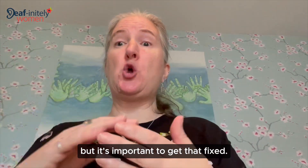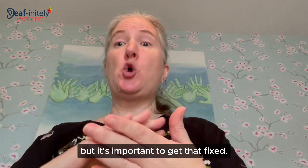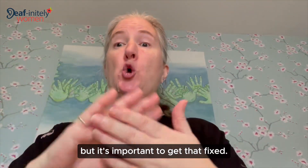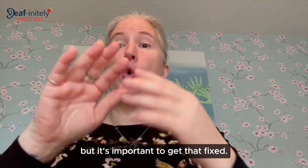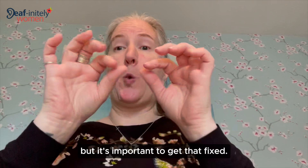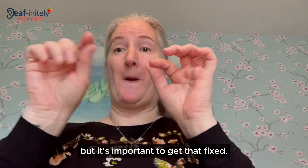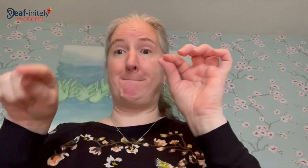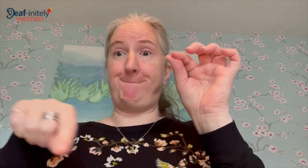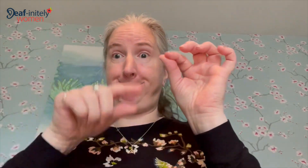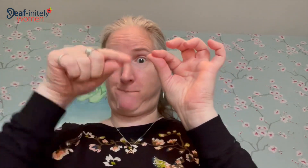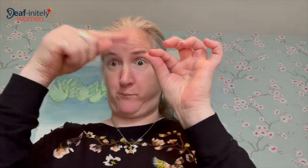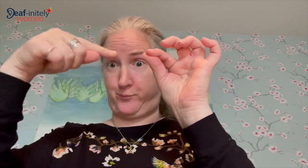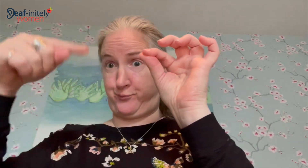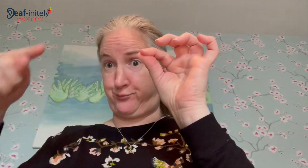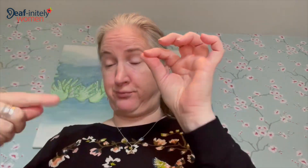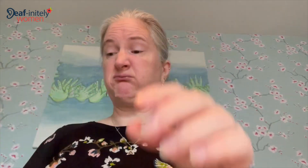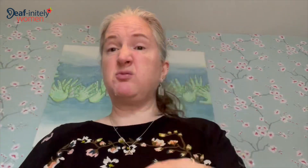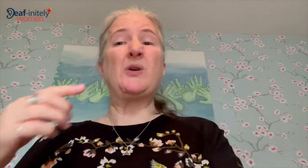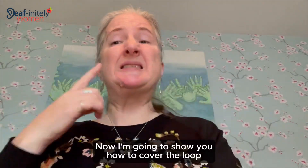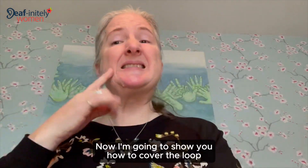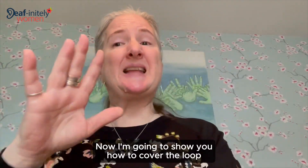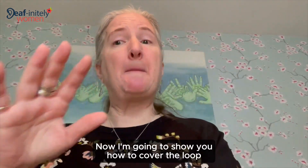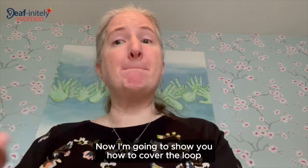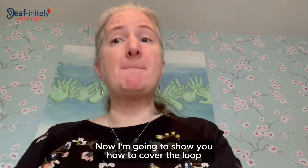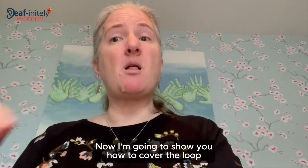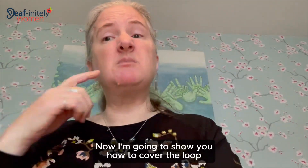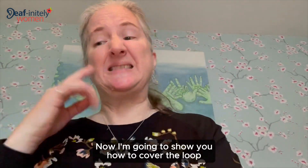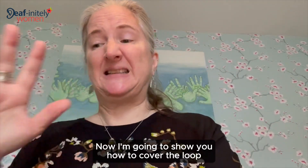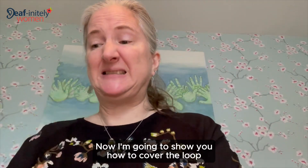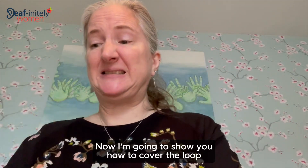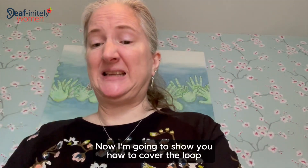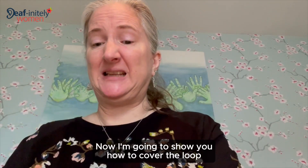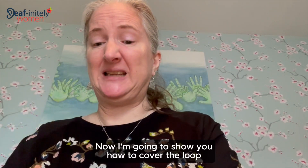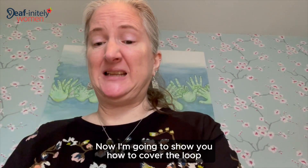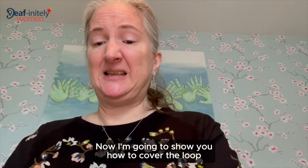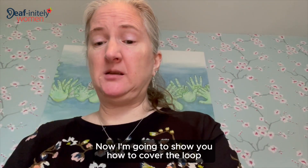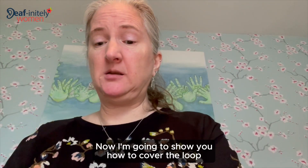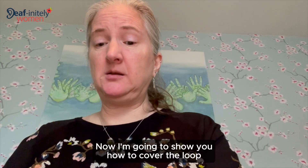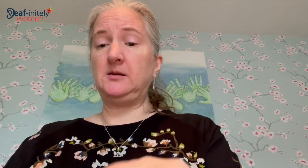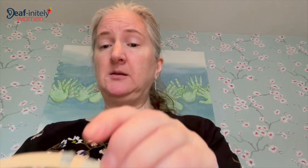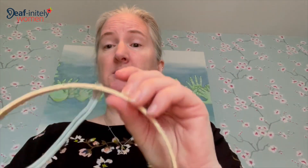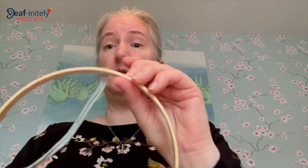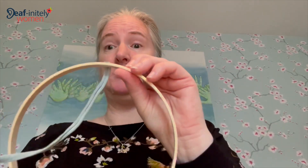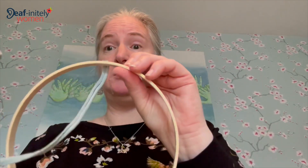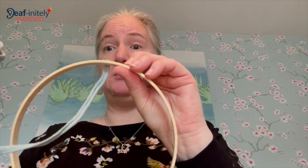that fixed. Now I'm going to show you how to cover the loop.